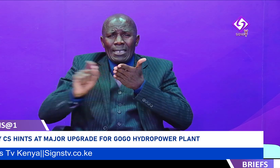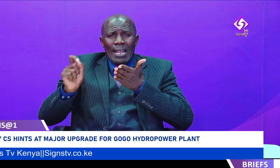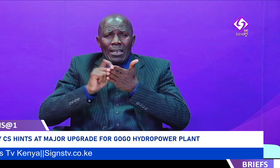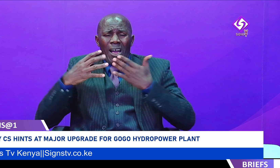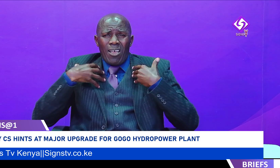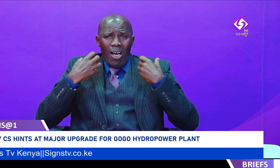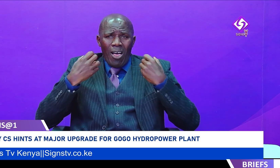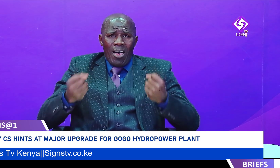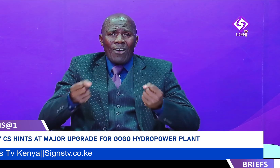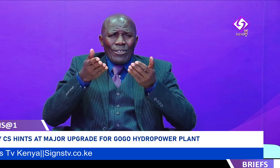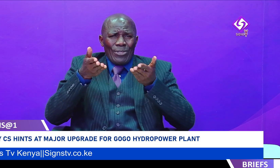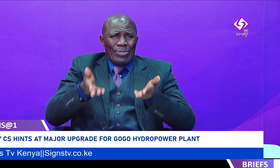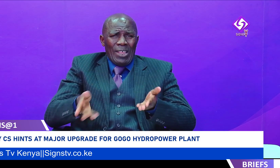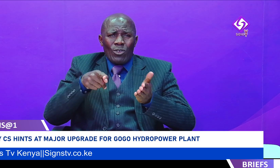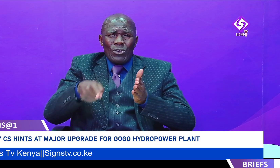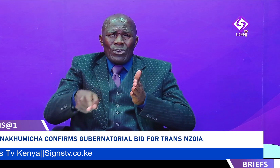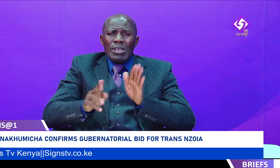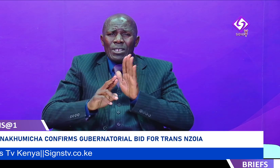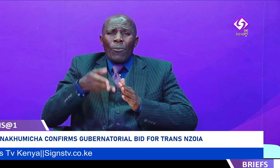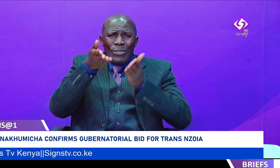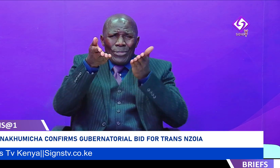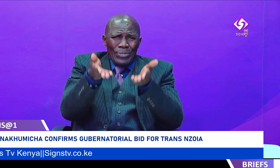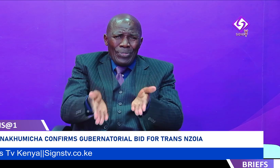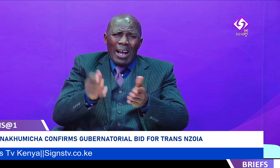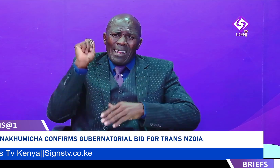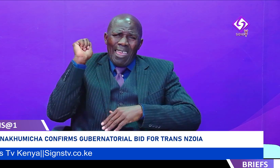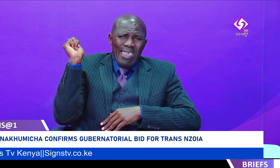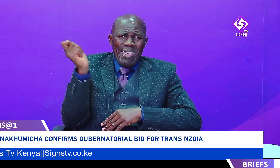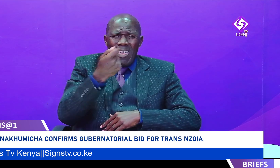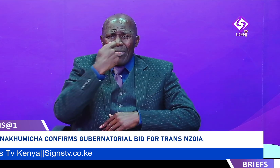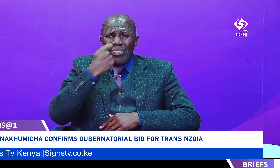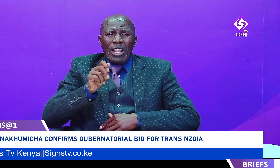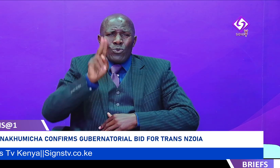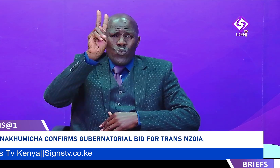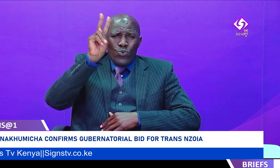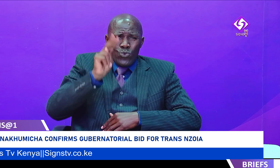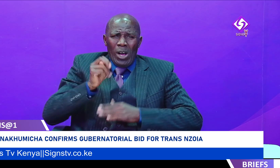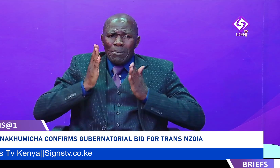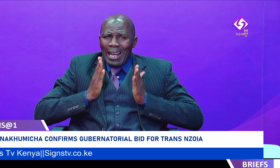Former Cabinet Secretary of Health and current permanent representative of Kenya